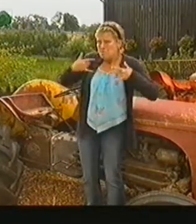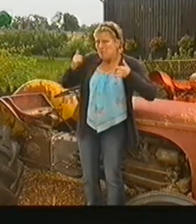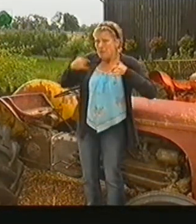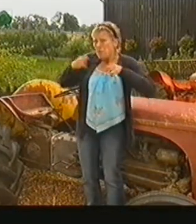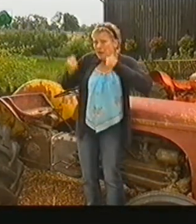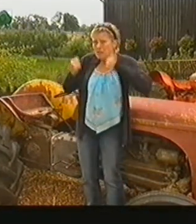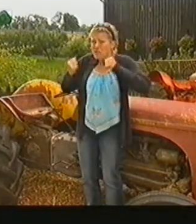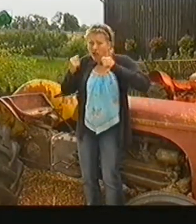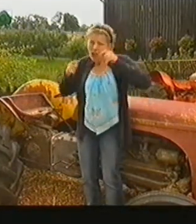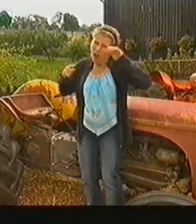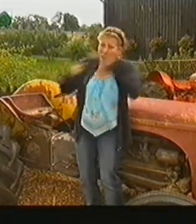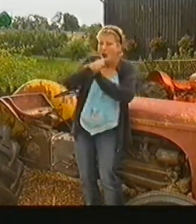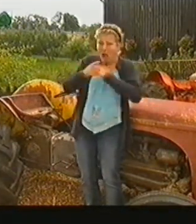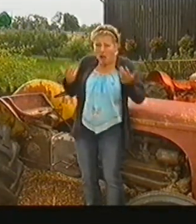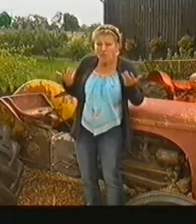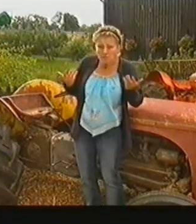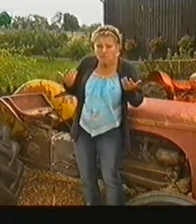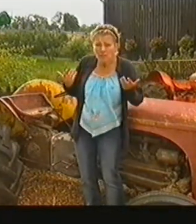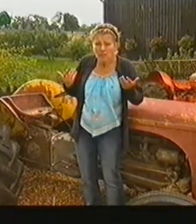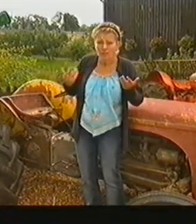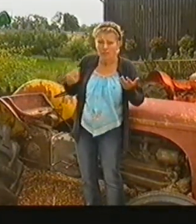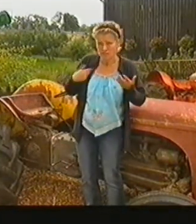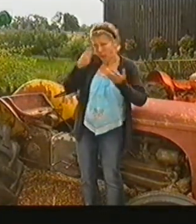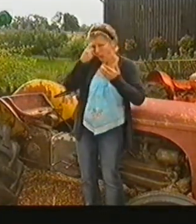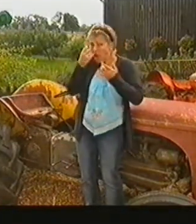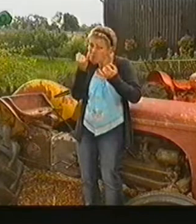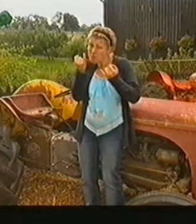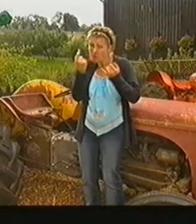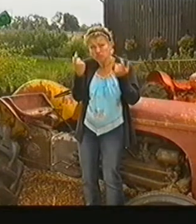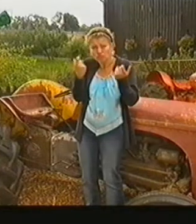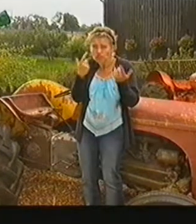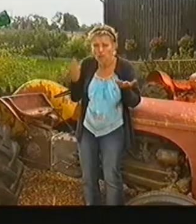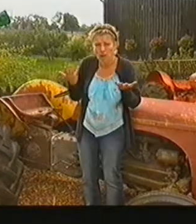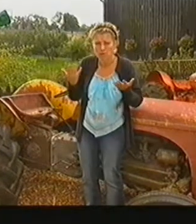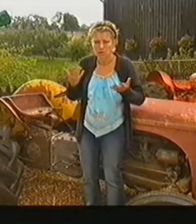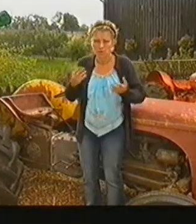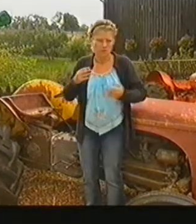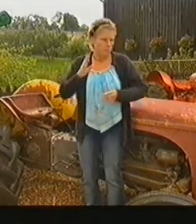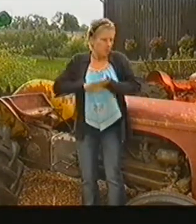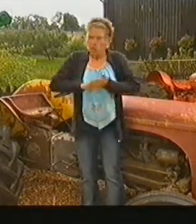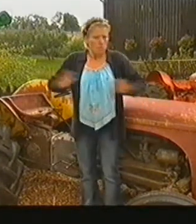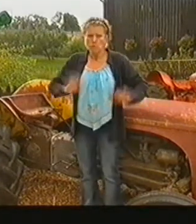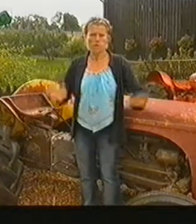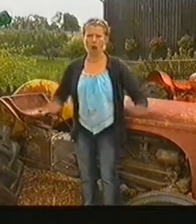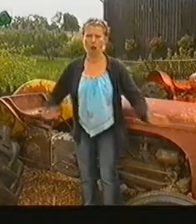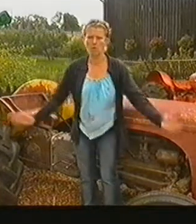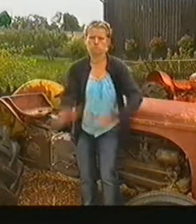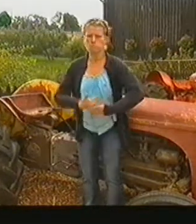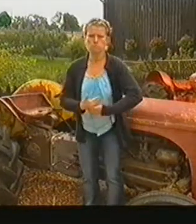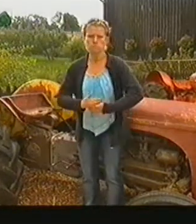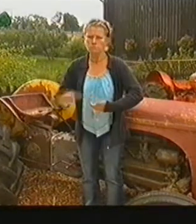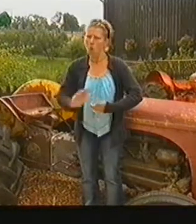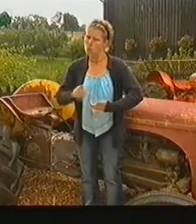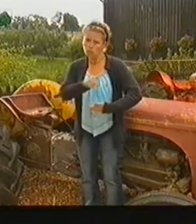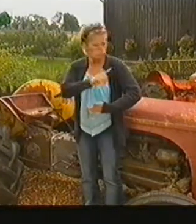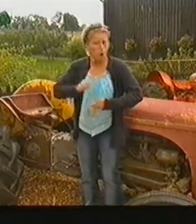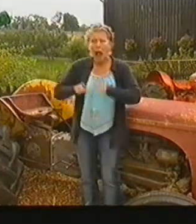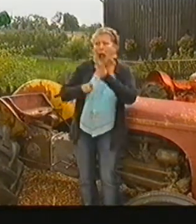something? Couldn't we make a dash for it, Dad? We'd have a little bit of a chance, wouldn't we?" "No chance at all," snapped Mrs.